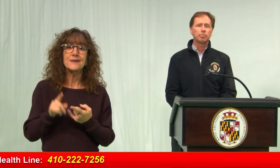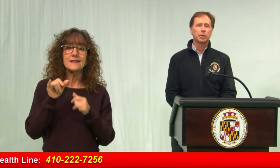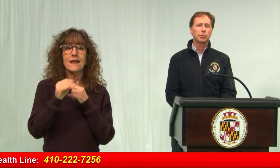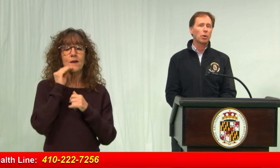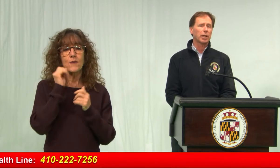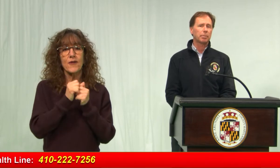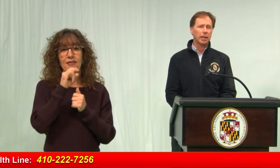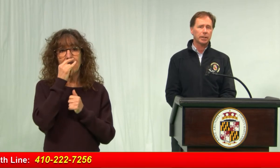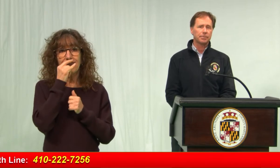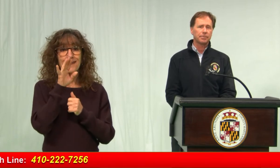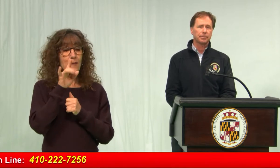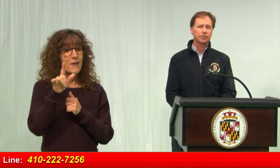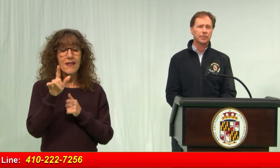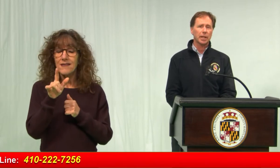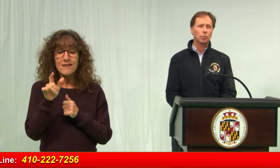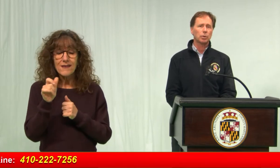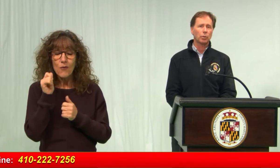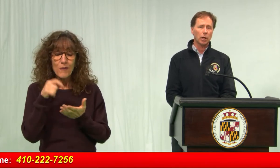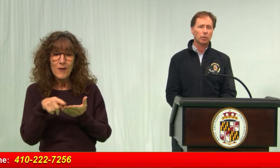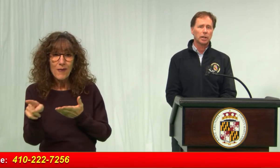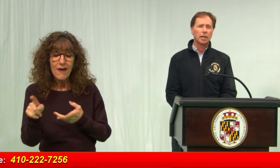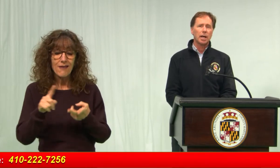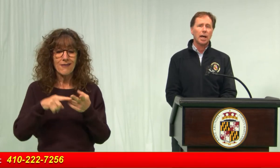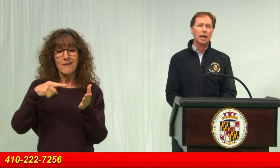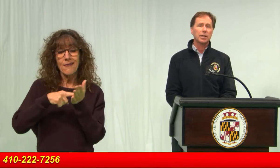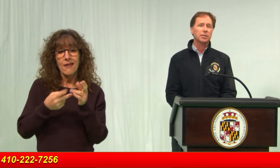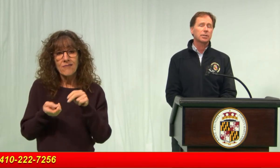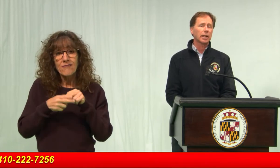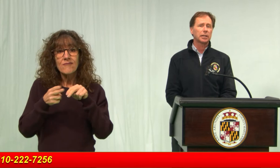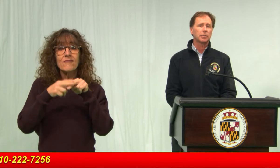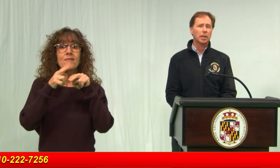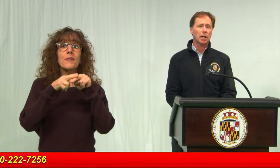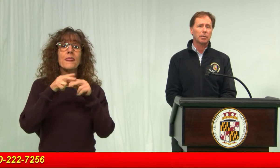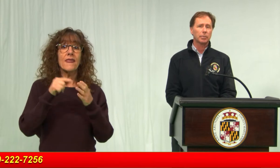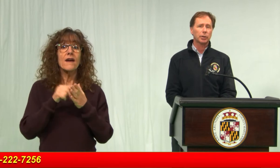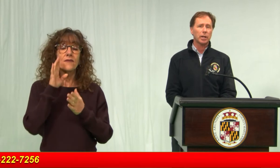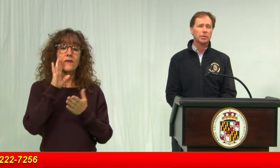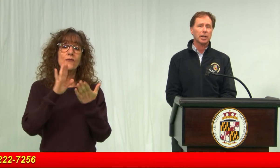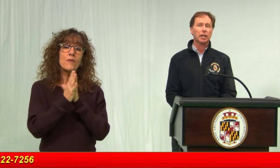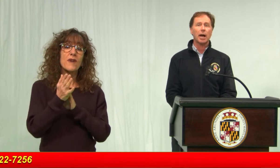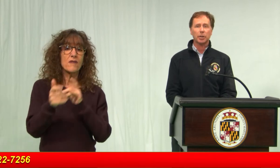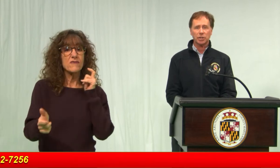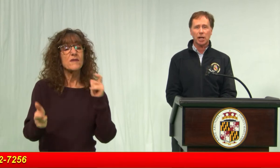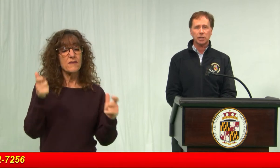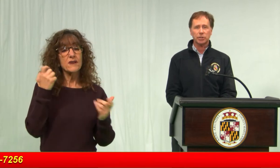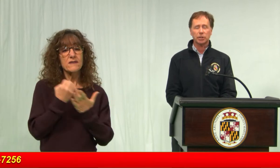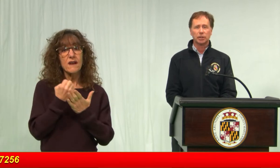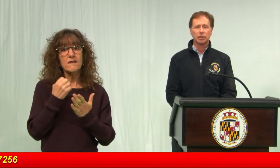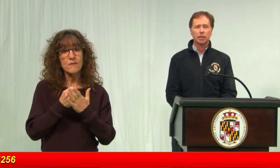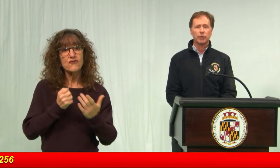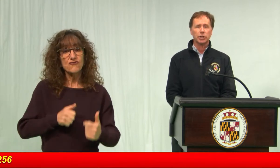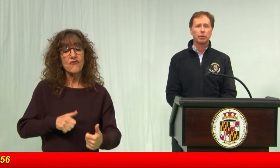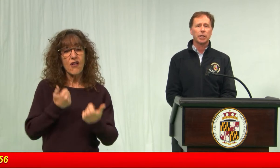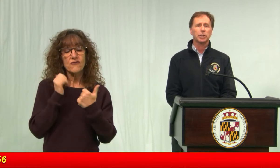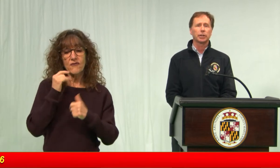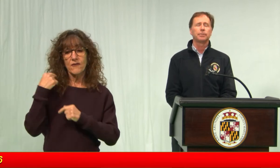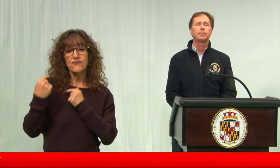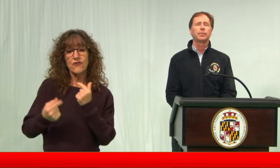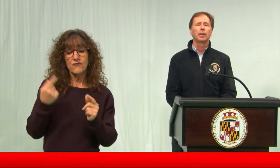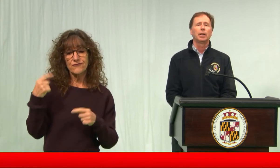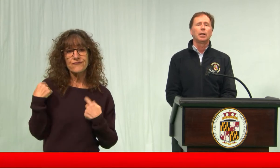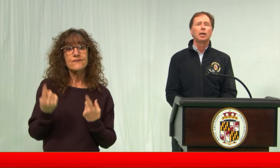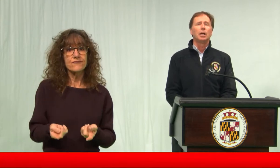So bills won't get paid, debt will grow, and this is likely to become the greatest economic challenge of our